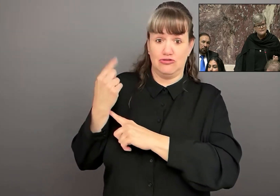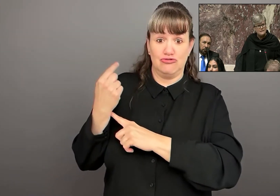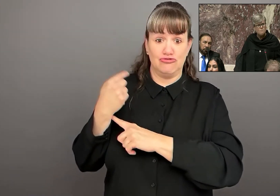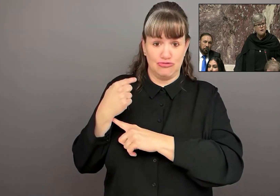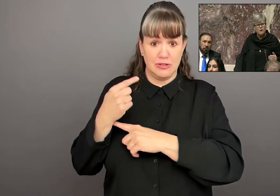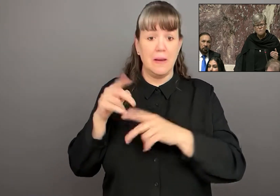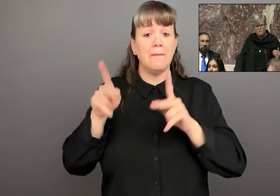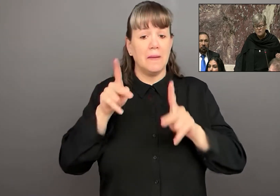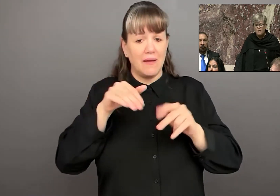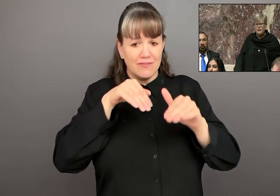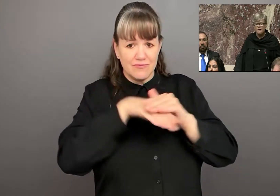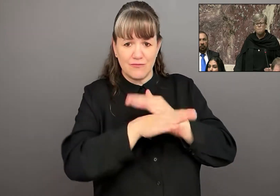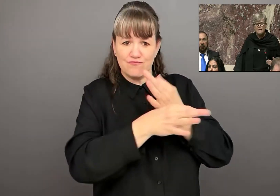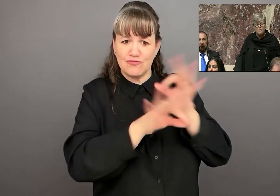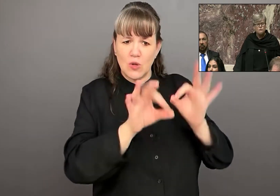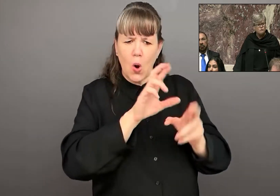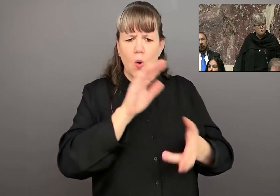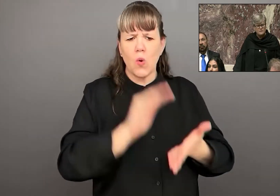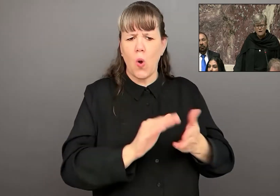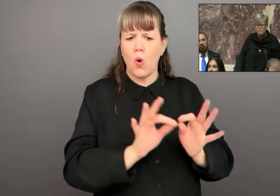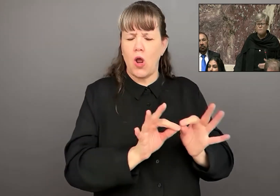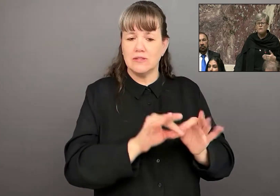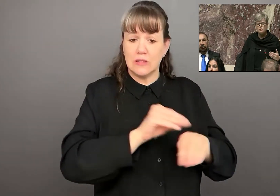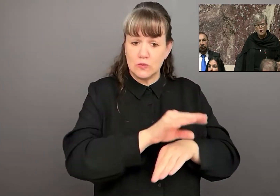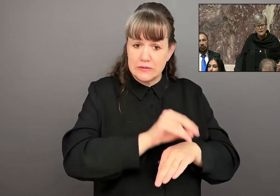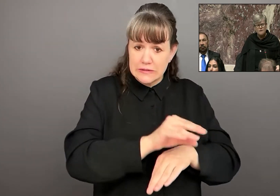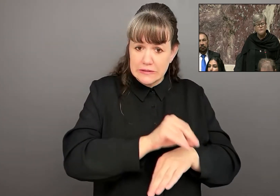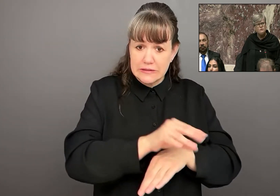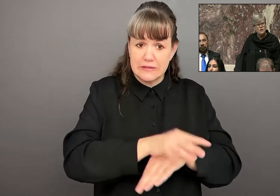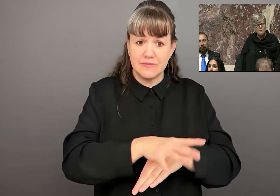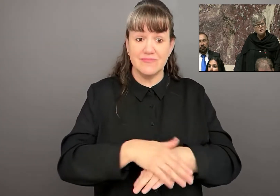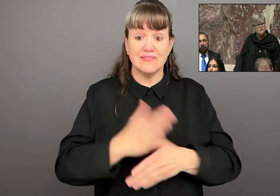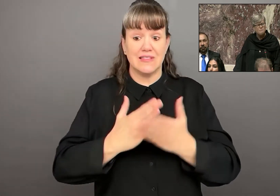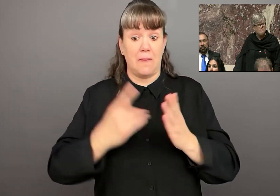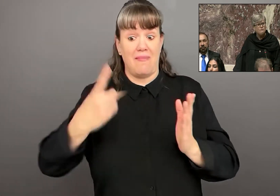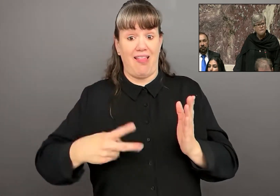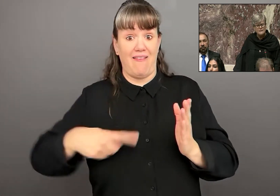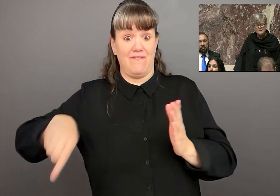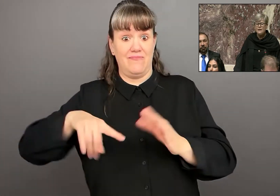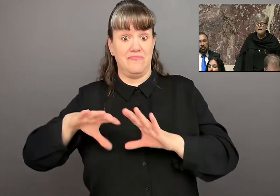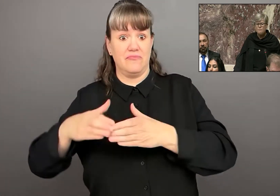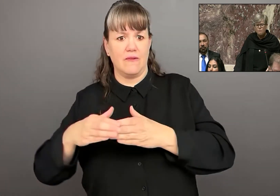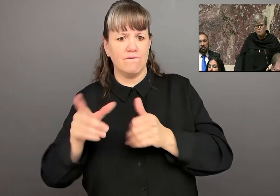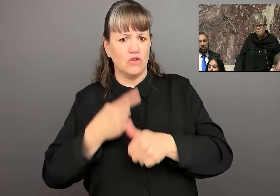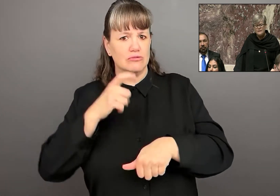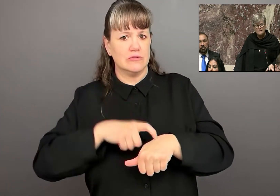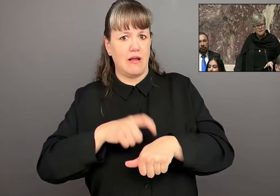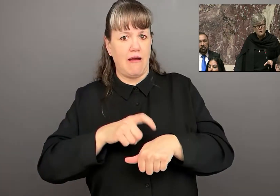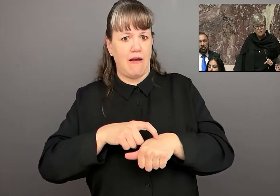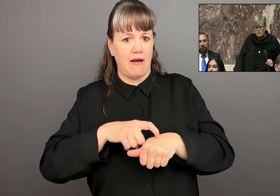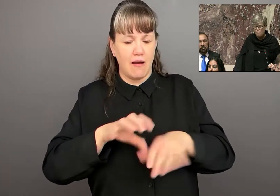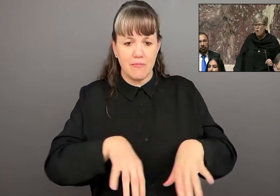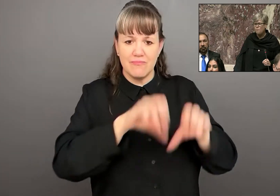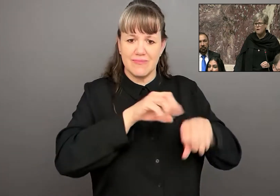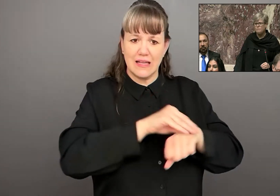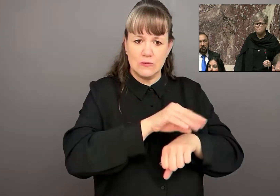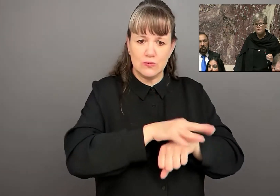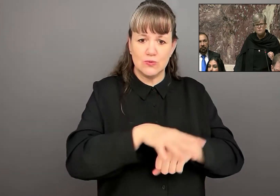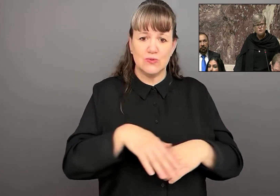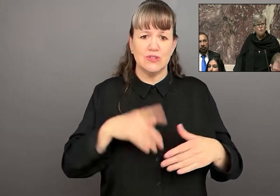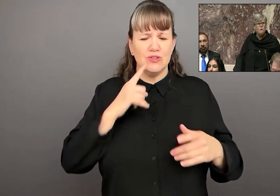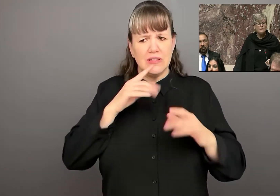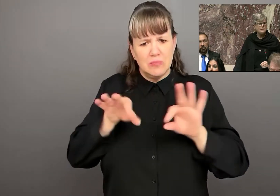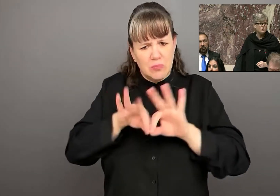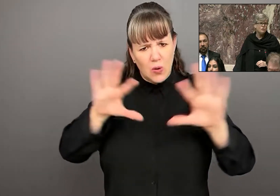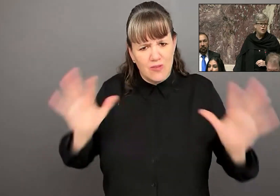ending the stigma around being your true self, about talking about the challenges that people face, about preventing small problems